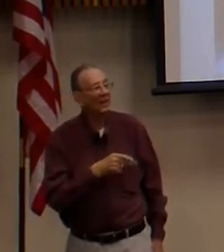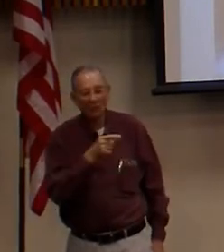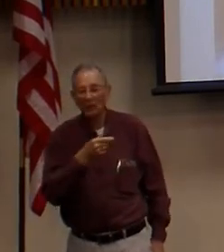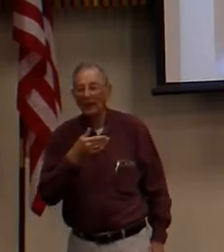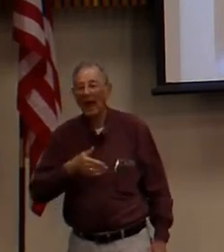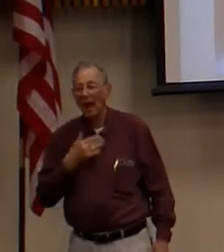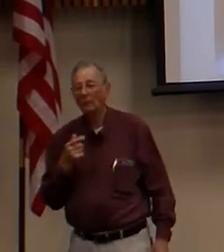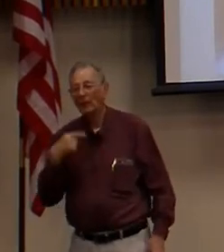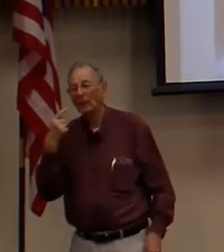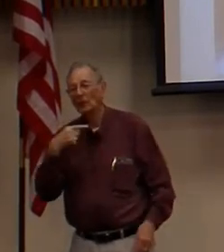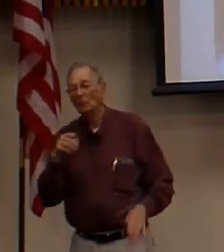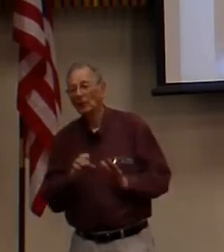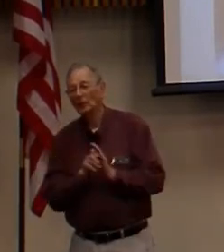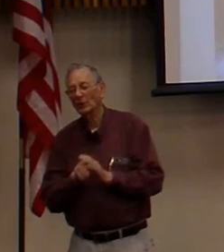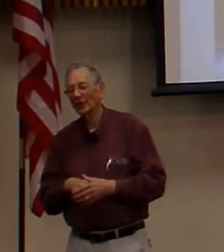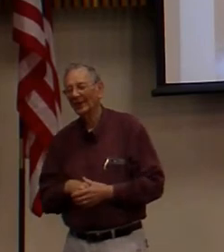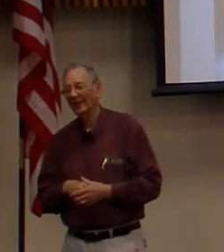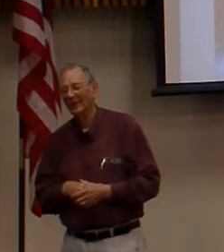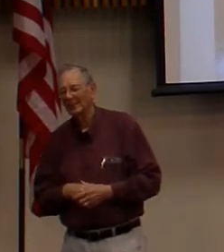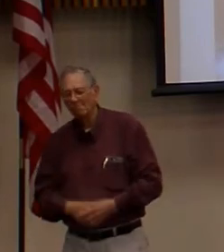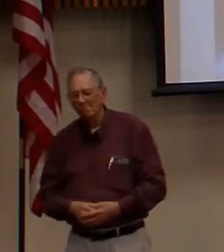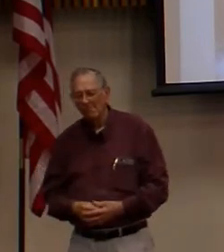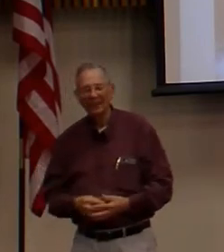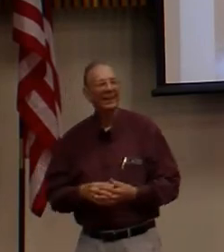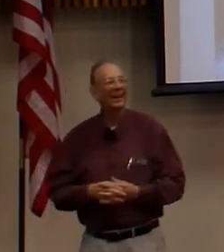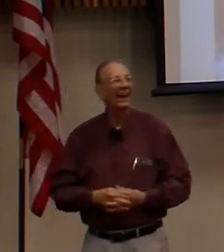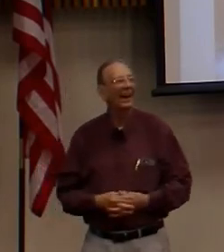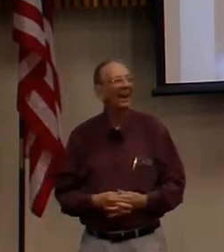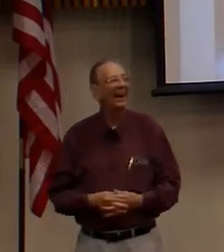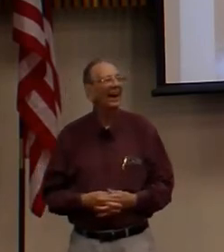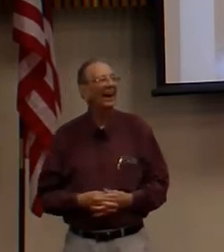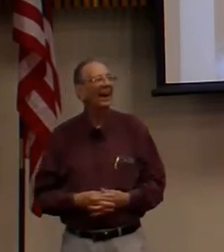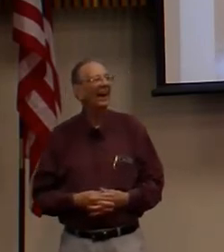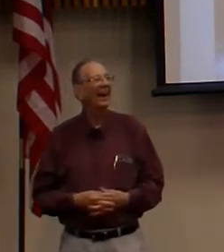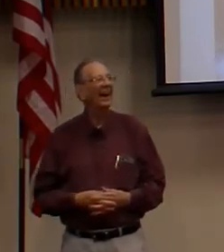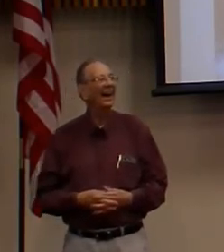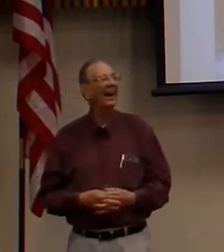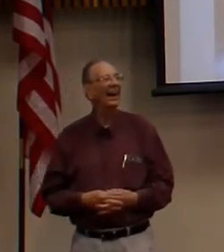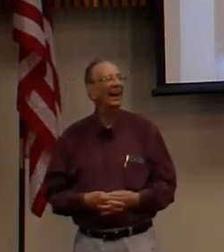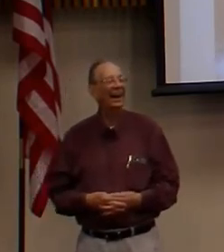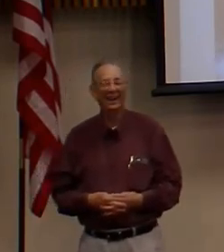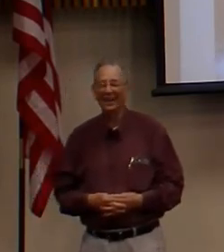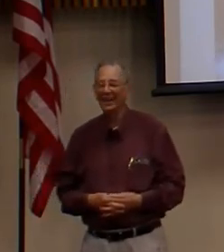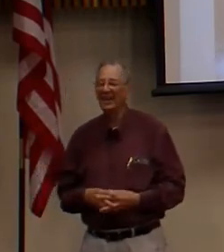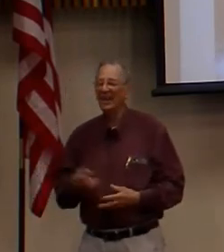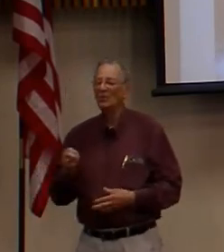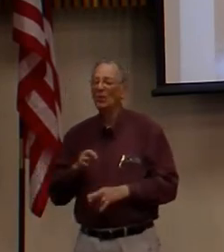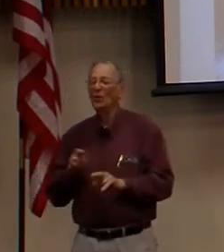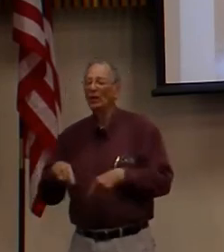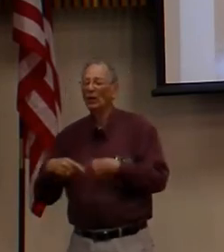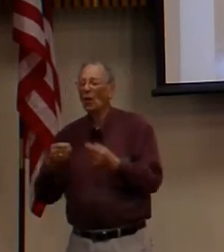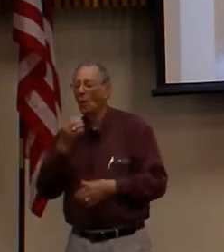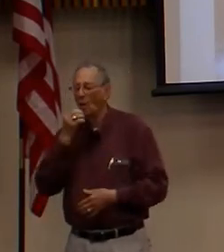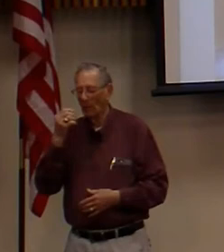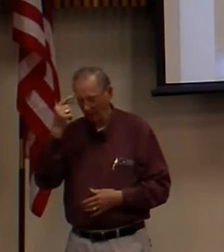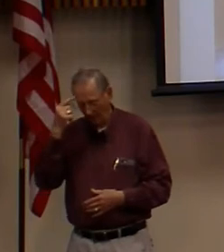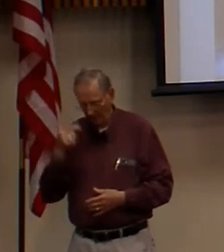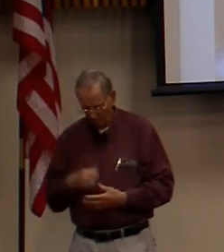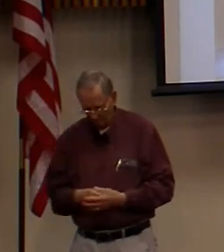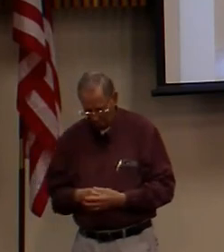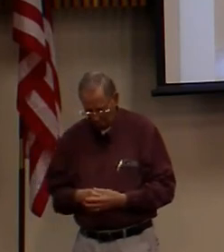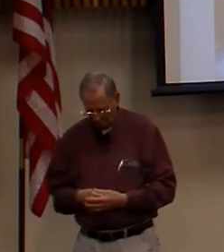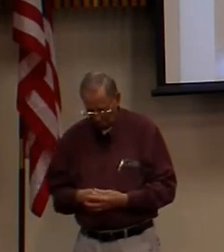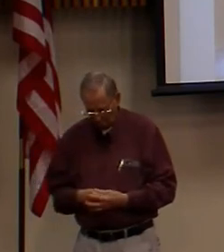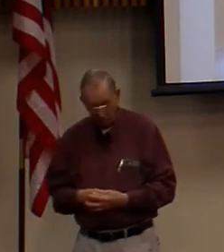he kind of had that get me out of here face. I think he was just ready to go back home.